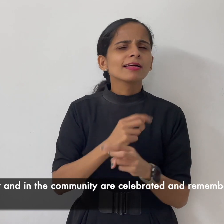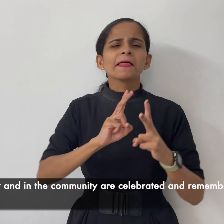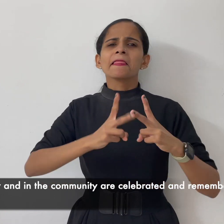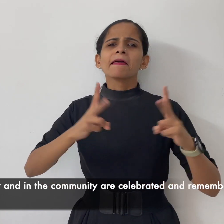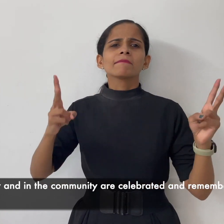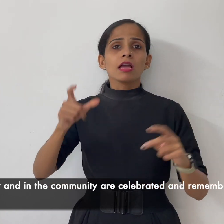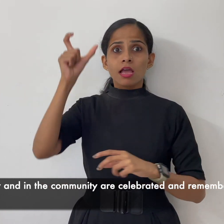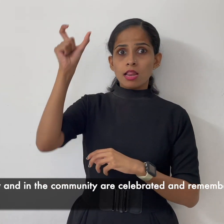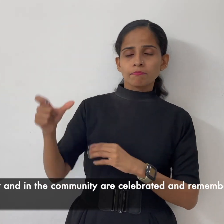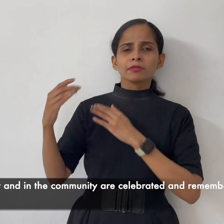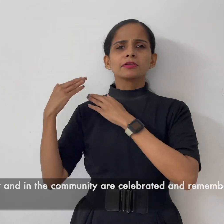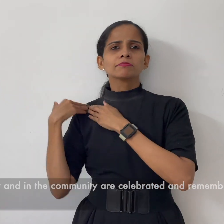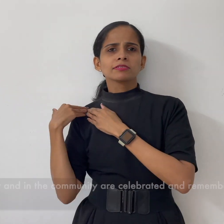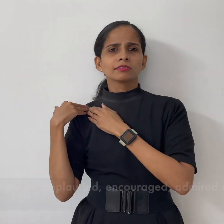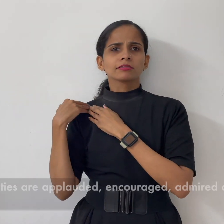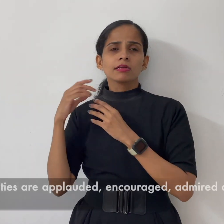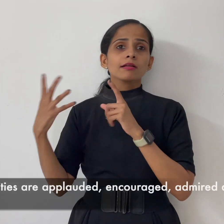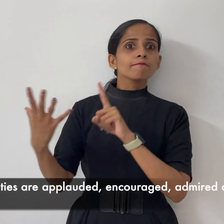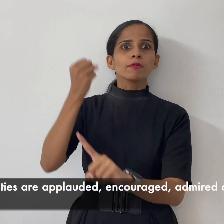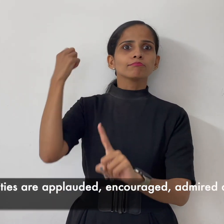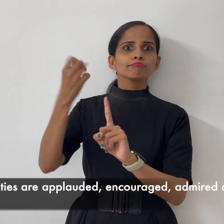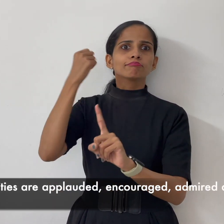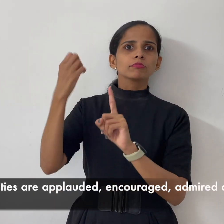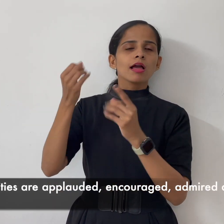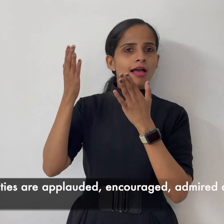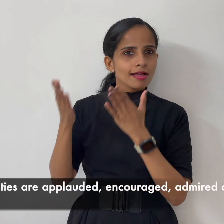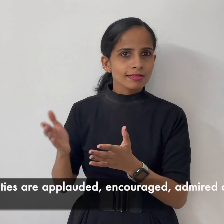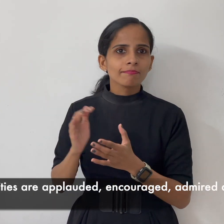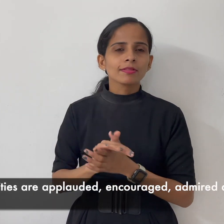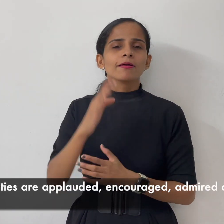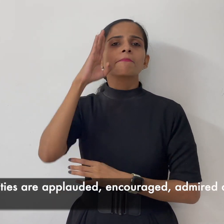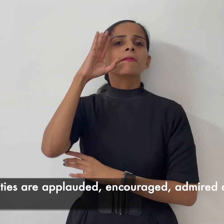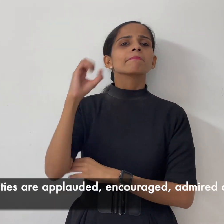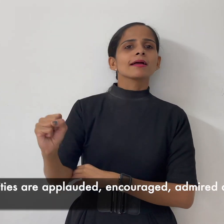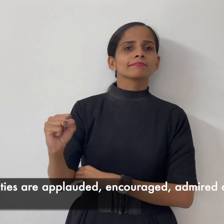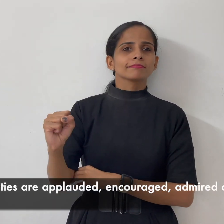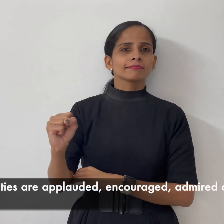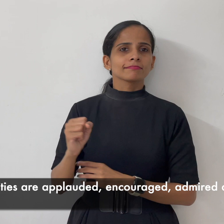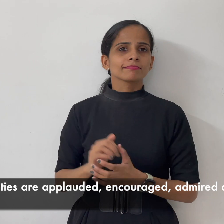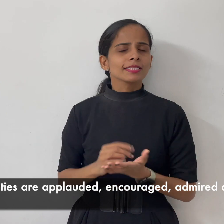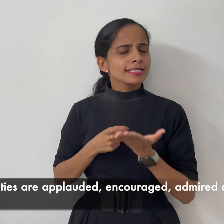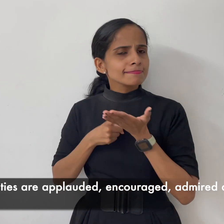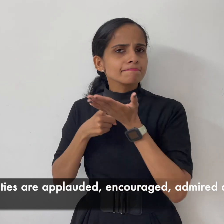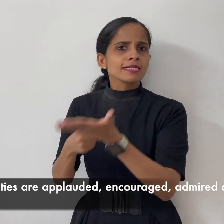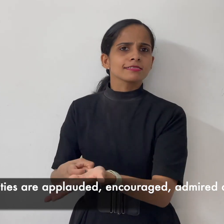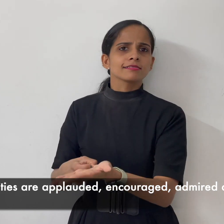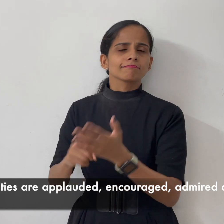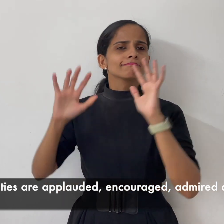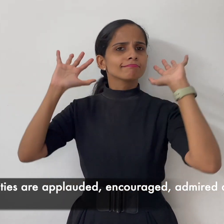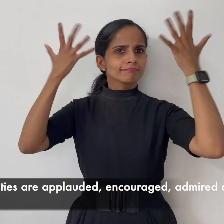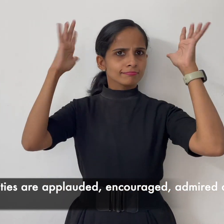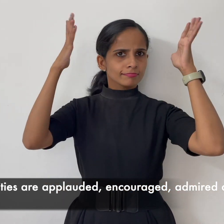celebrated and remembered. A woman's responsibilities are